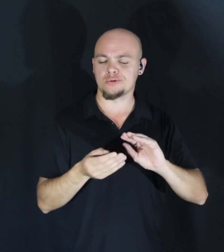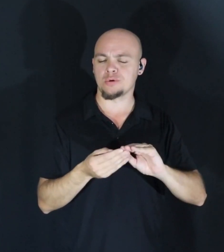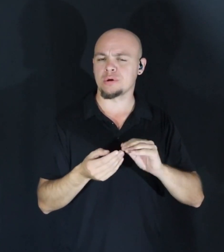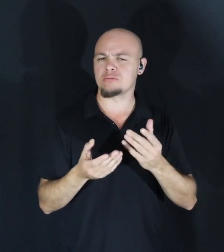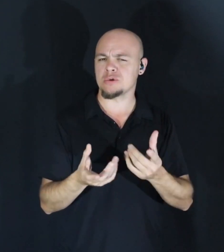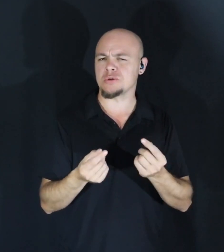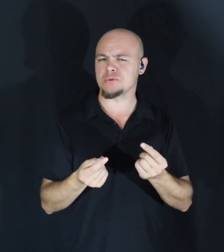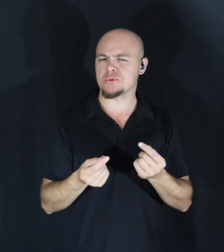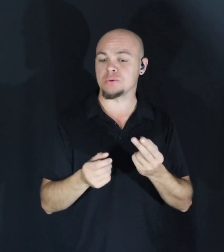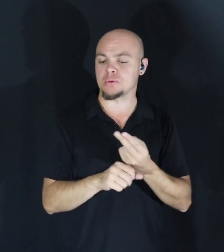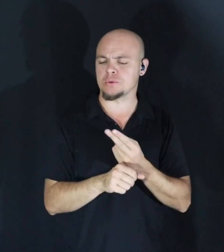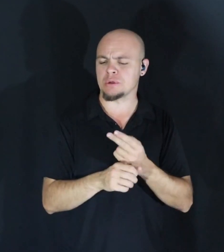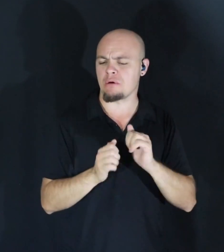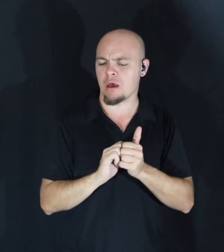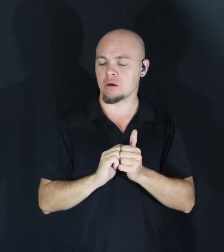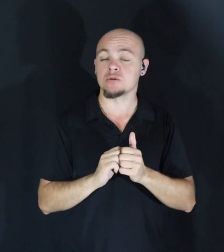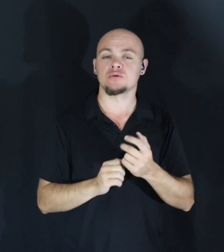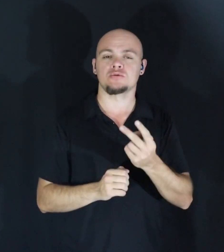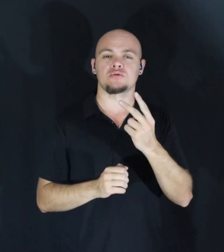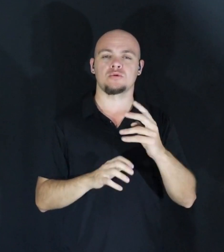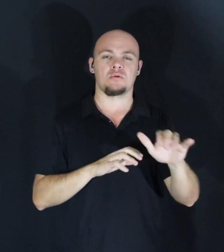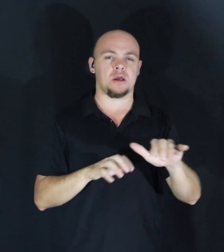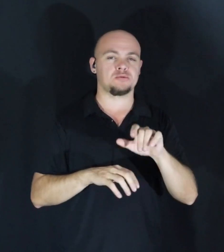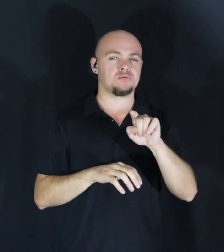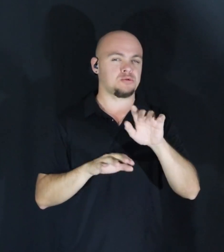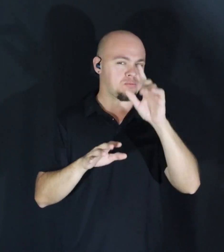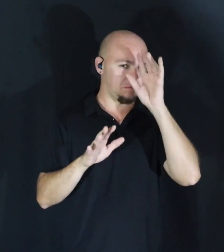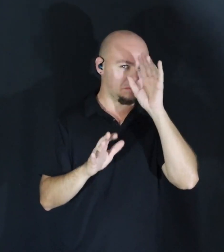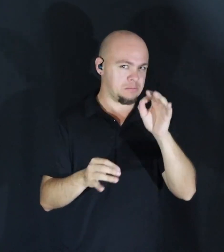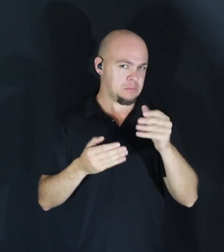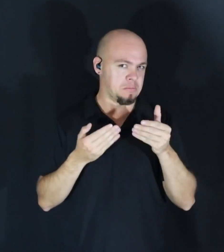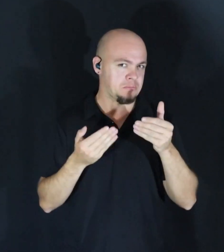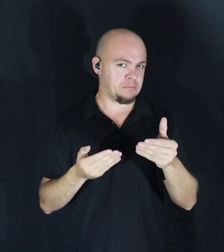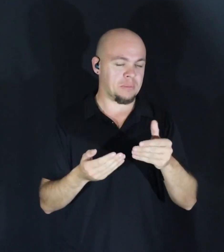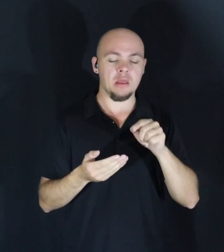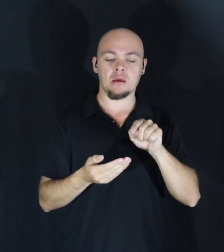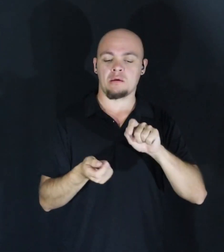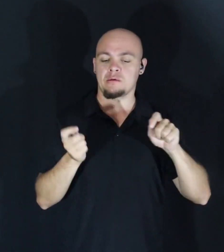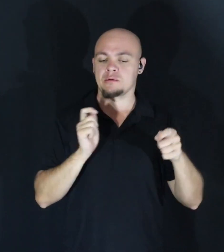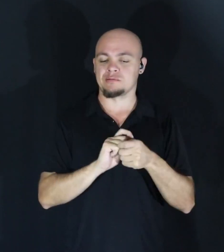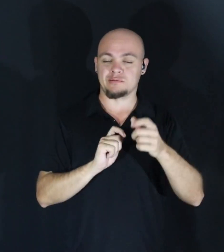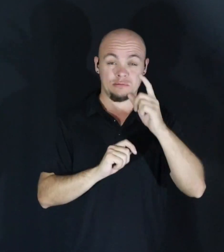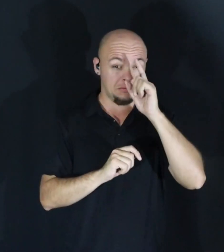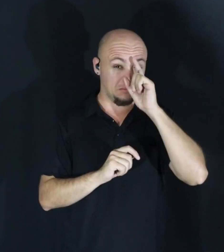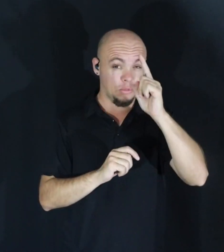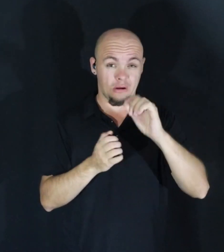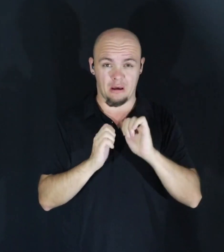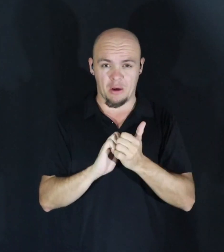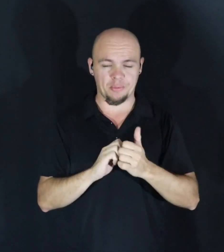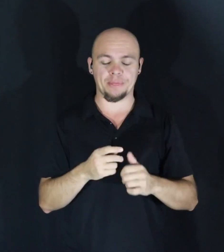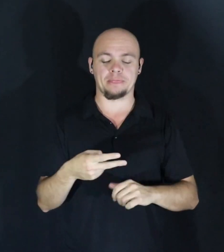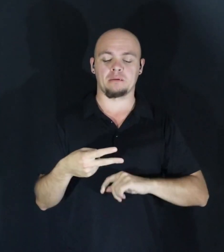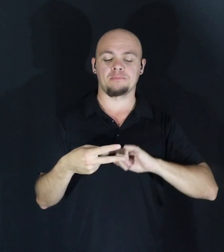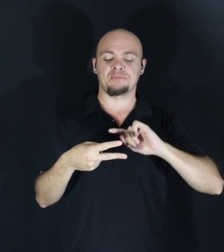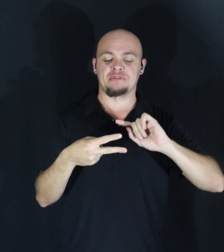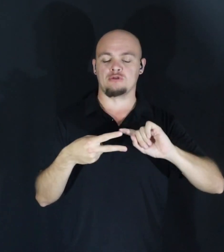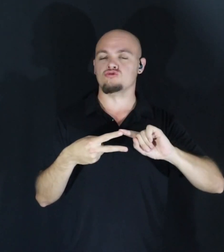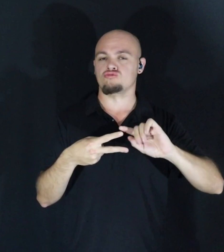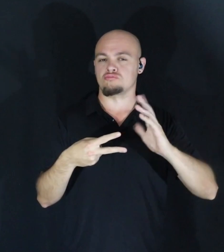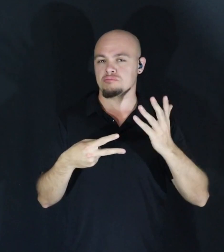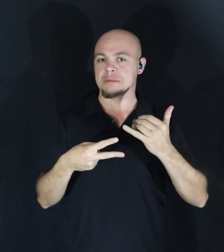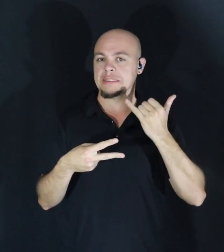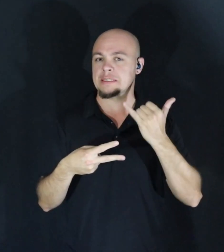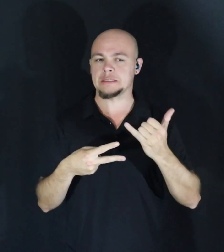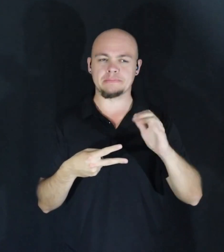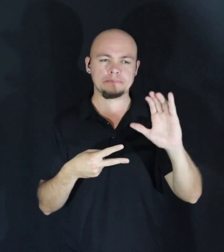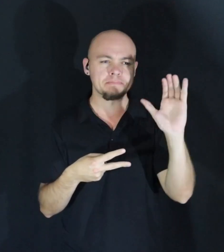So, here are 2 brave actions that you can take and how you can turn them into brilliance. First, I encourage you today to